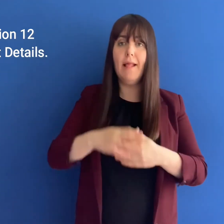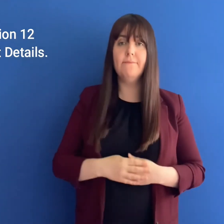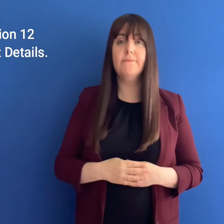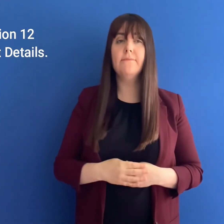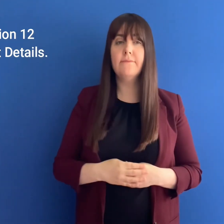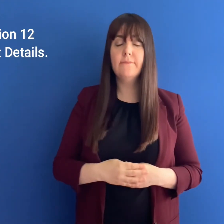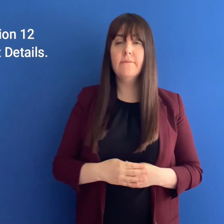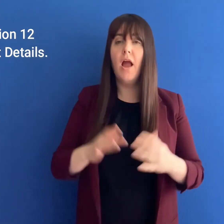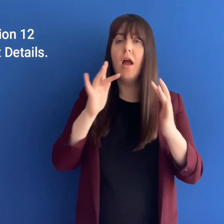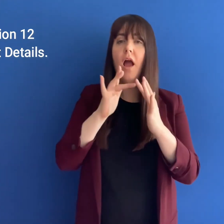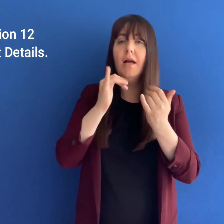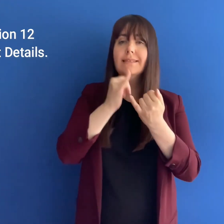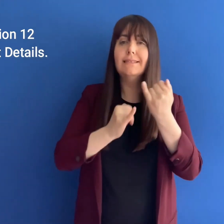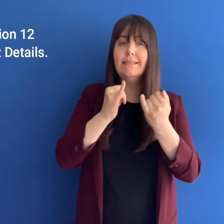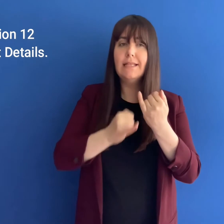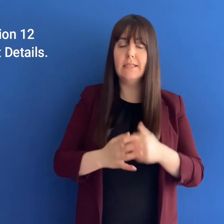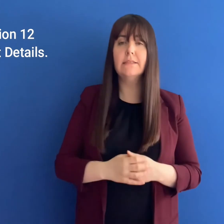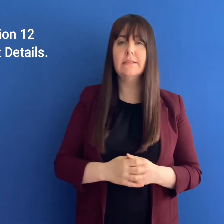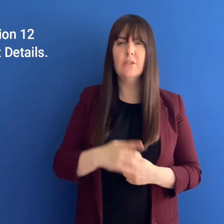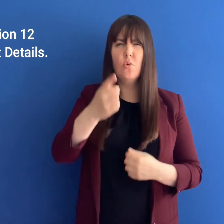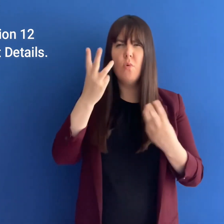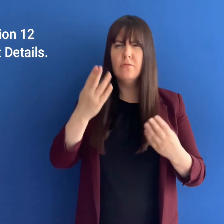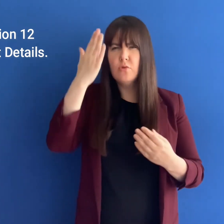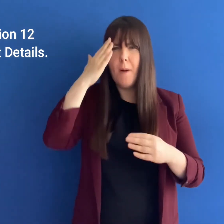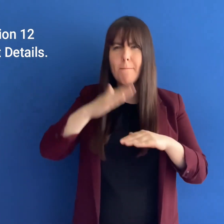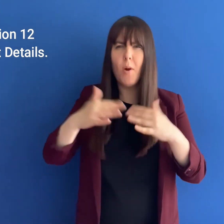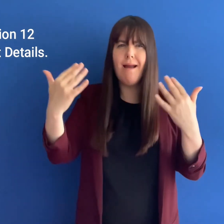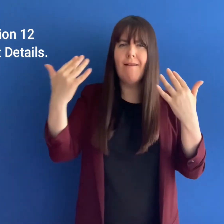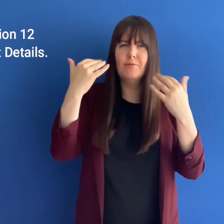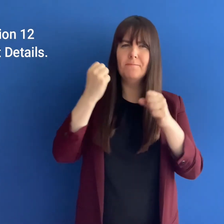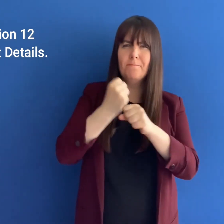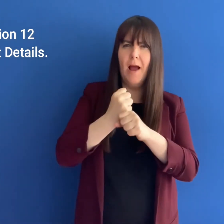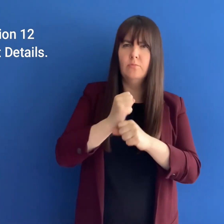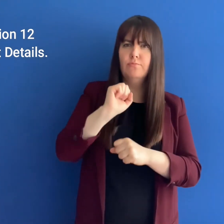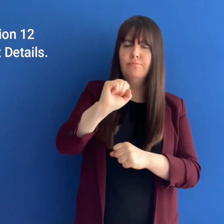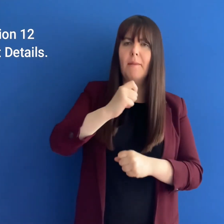Section 12. Contact details. If you want to know